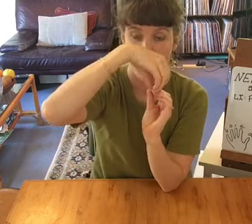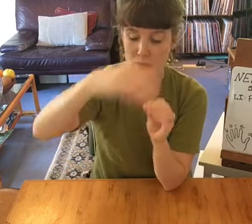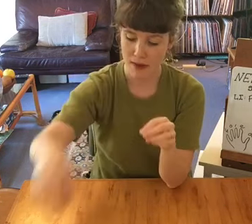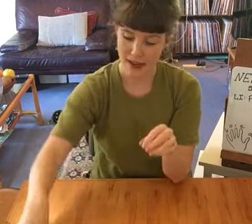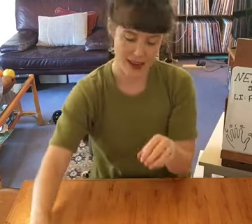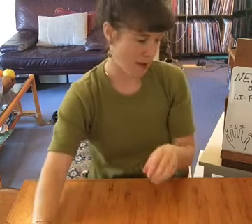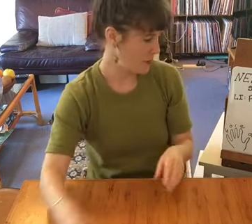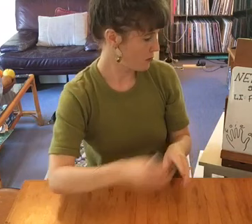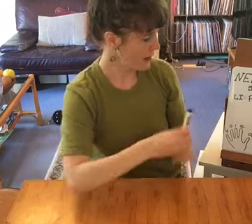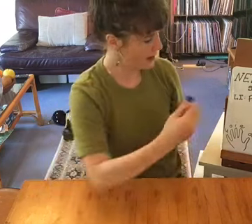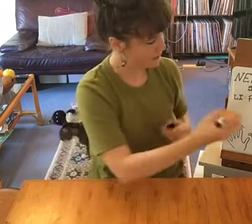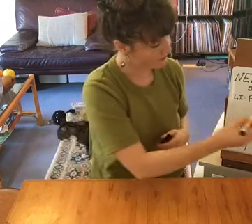make a capital B.